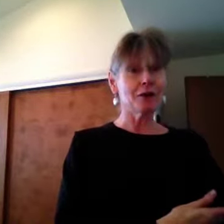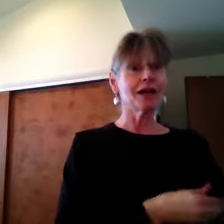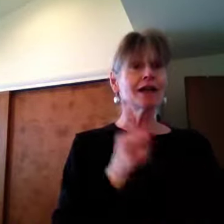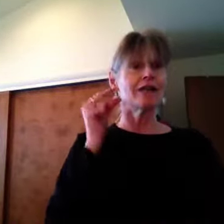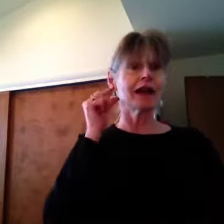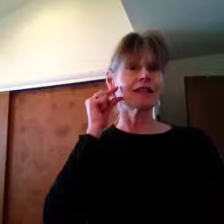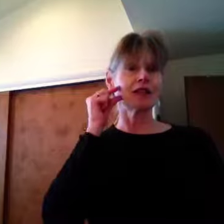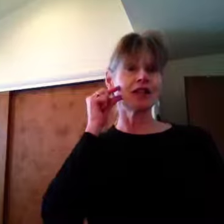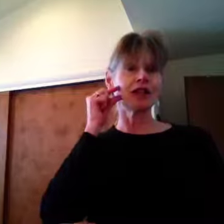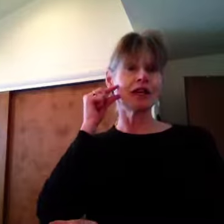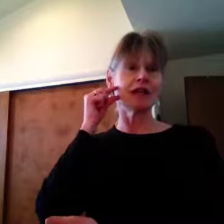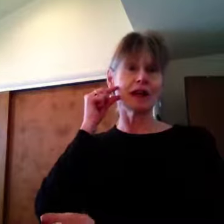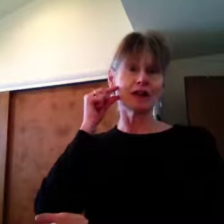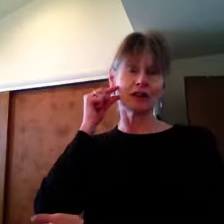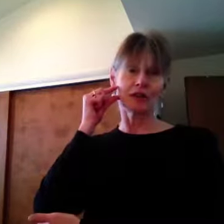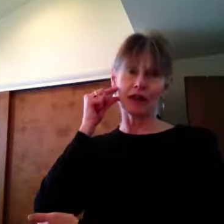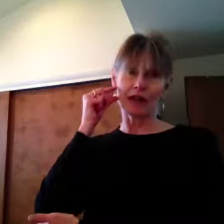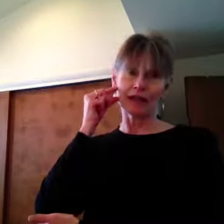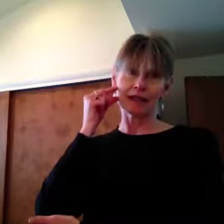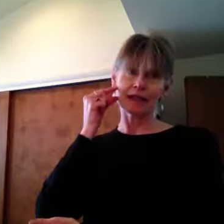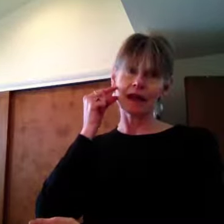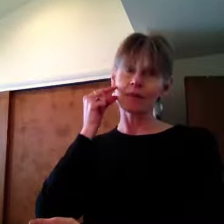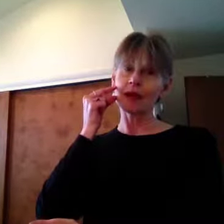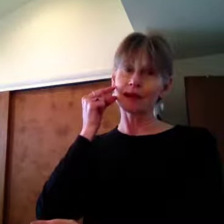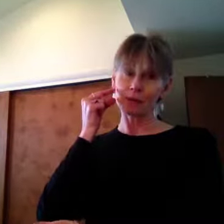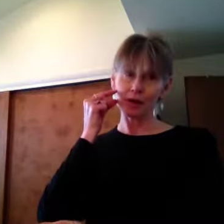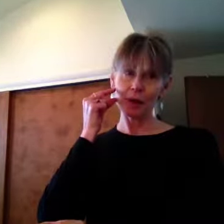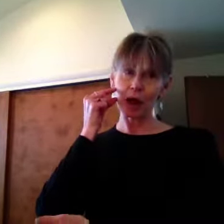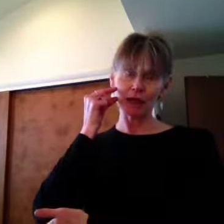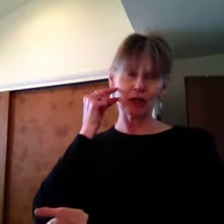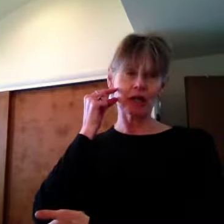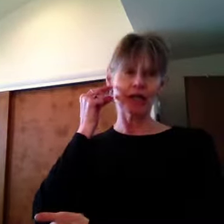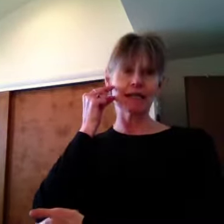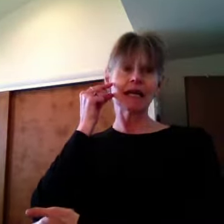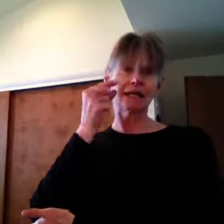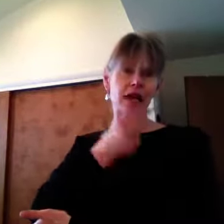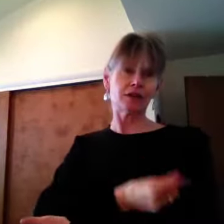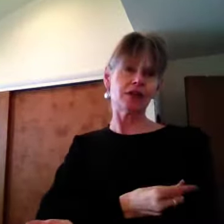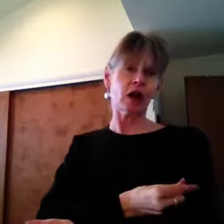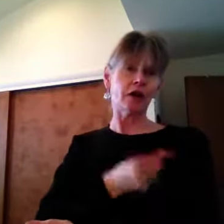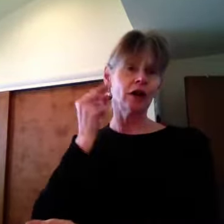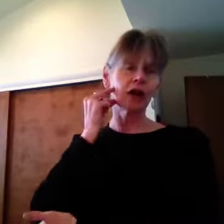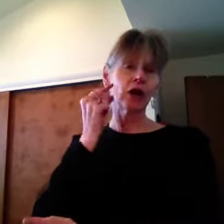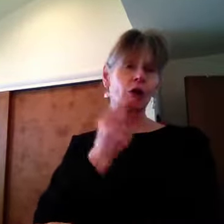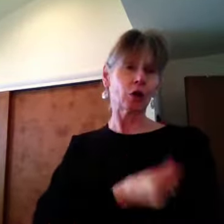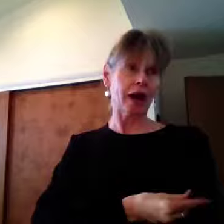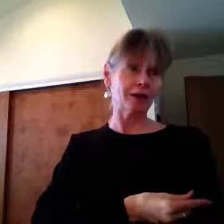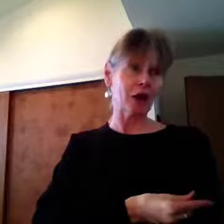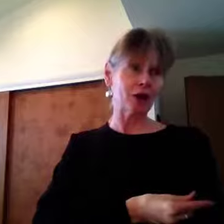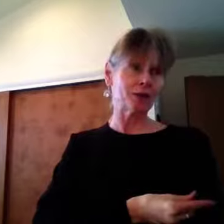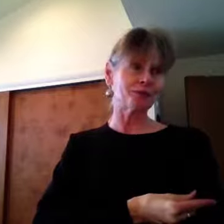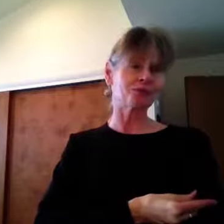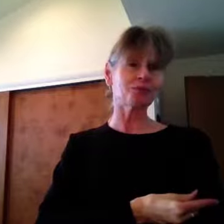it, and that's a G at your face, like where the bonnet string is, down to daughter, granddaughter.